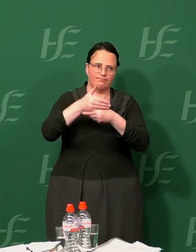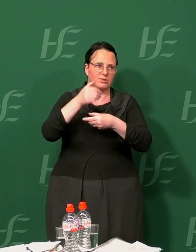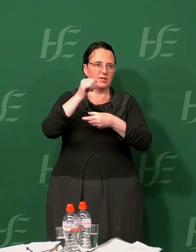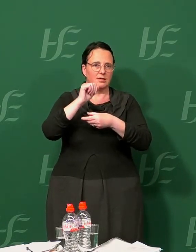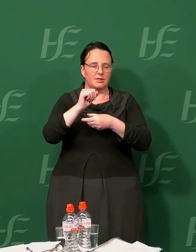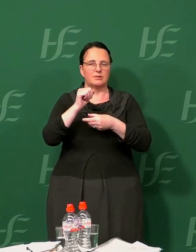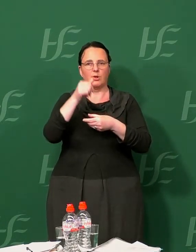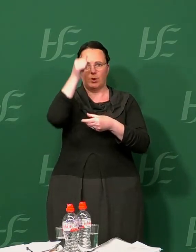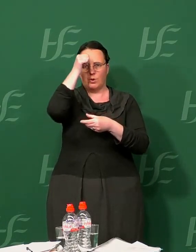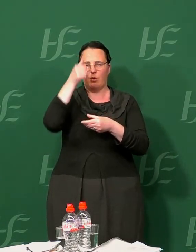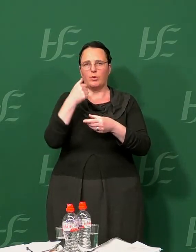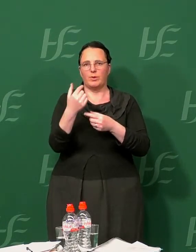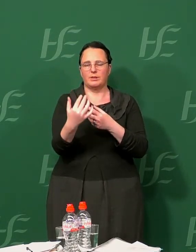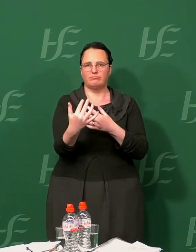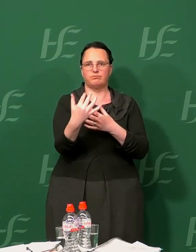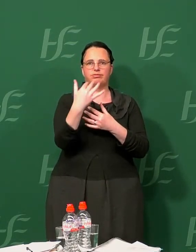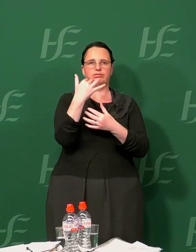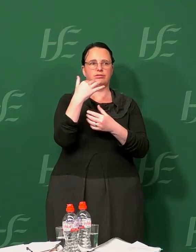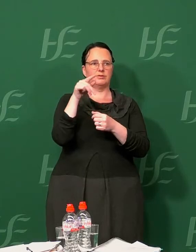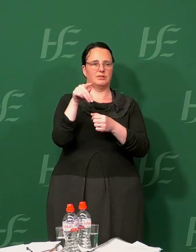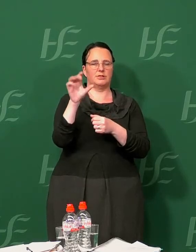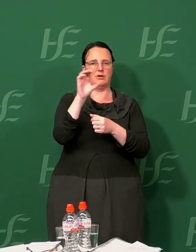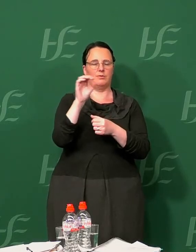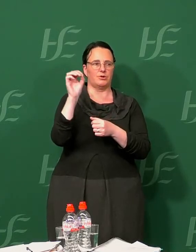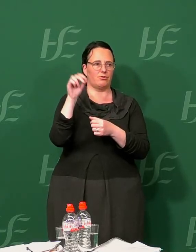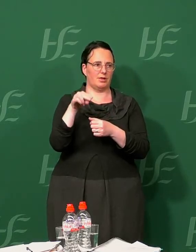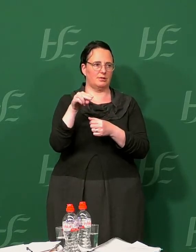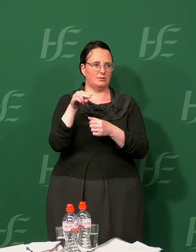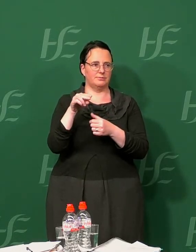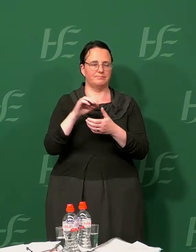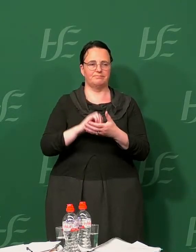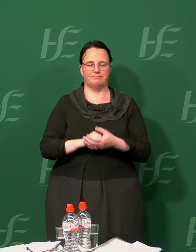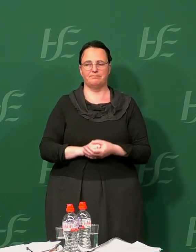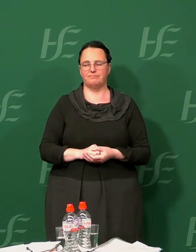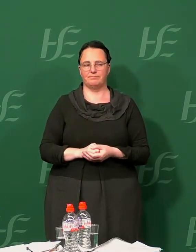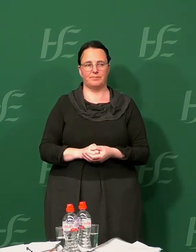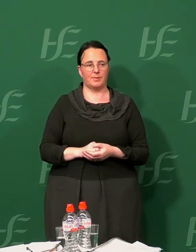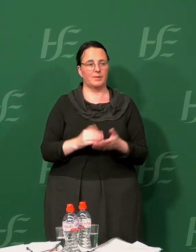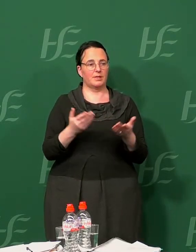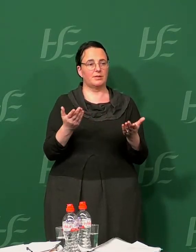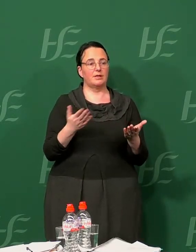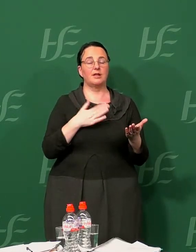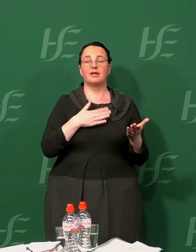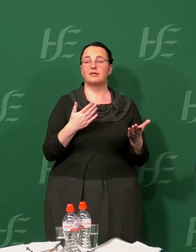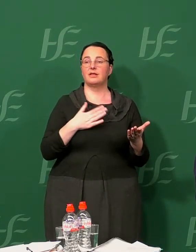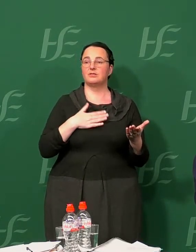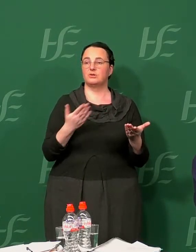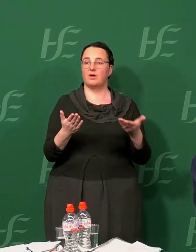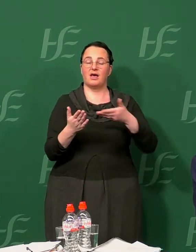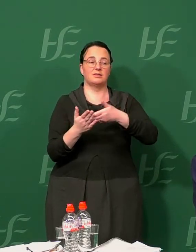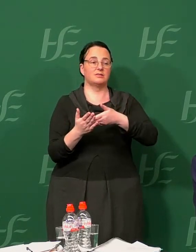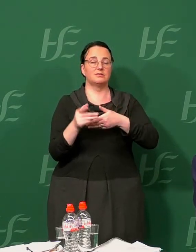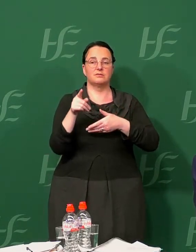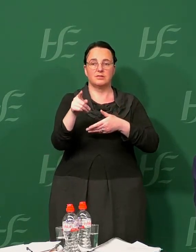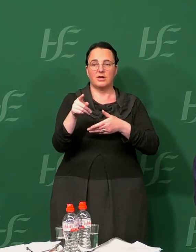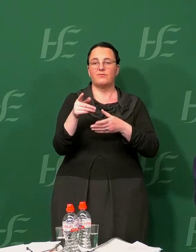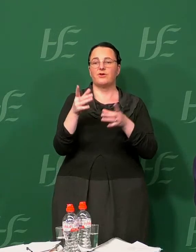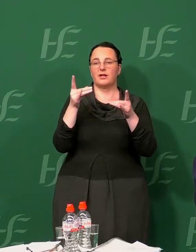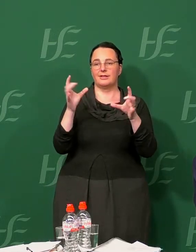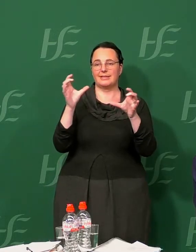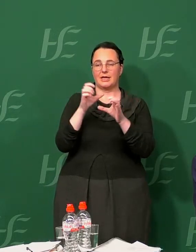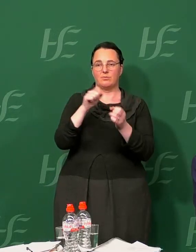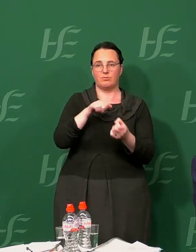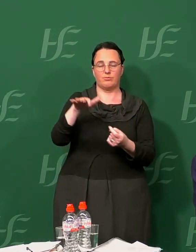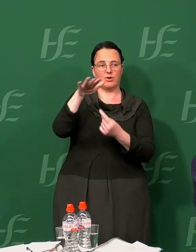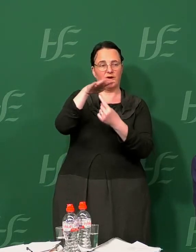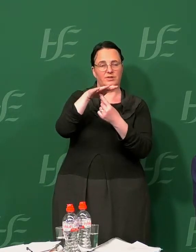will come at us in terms of Omicron. So it's that balanced risk approach. Clearly, in terms of healthcare priorities, if you look at